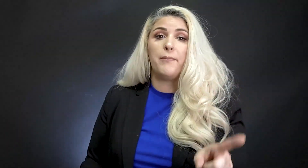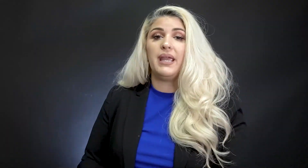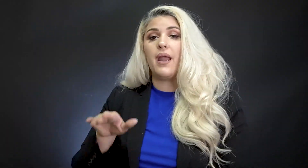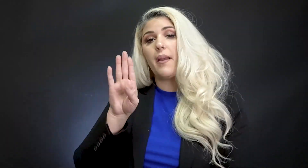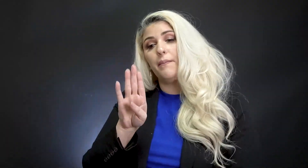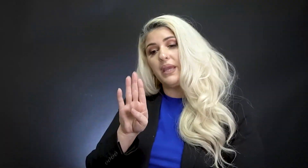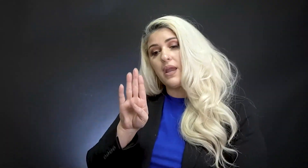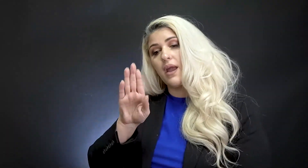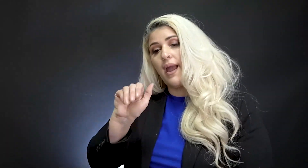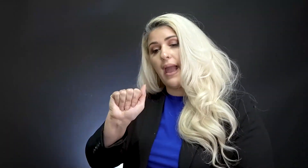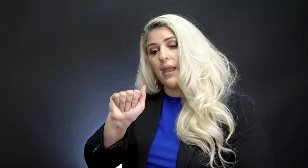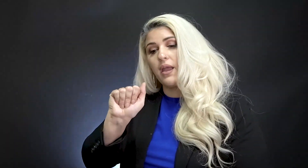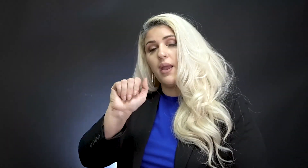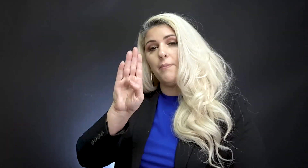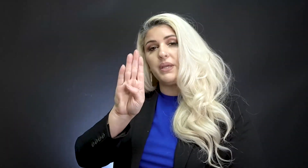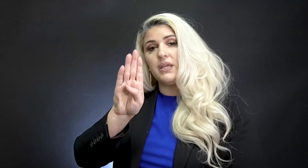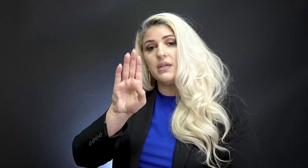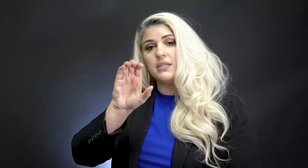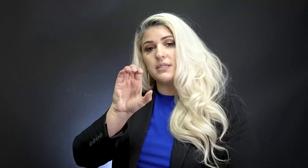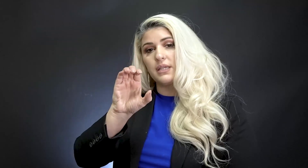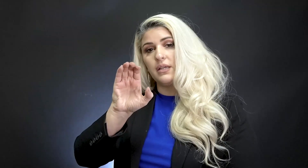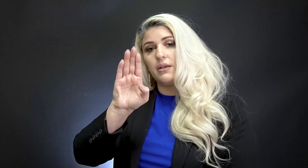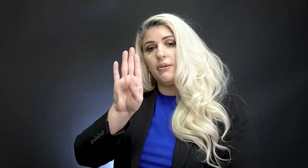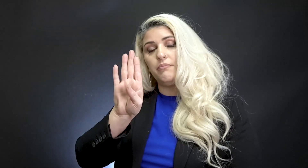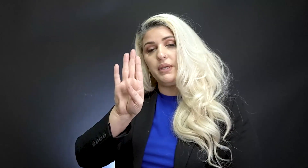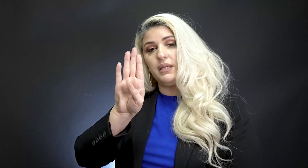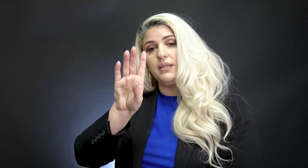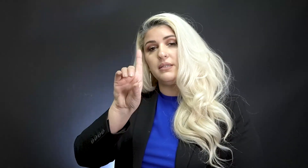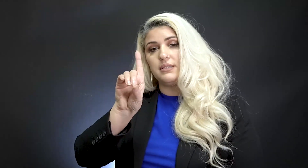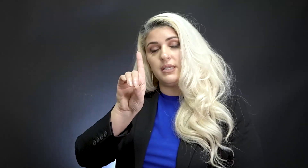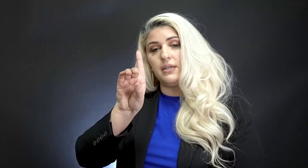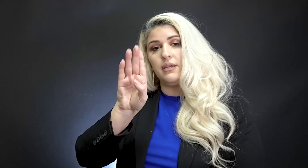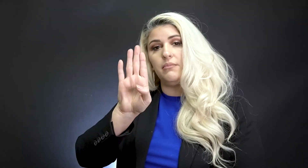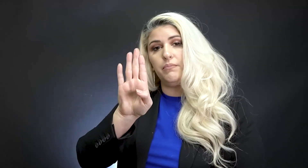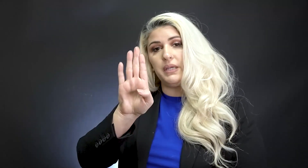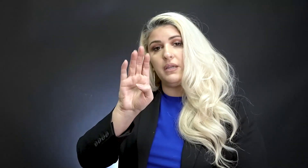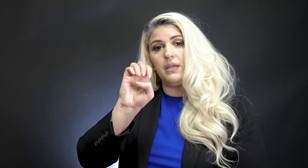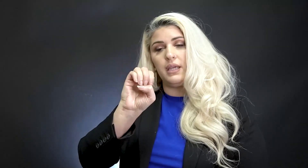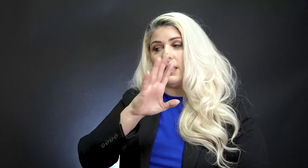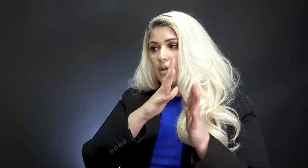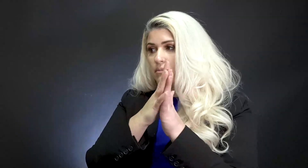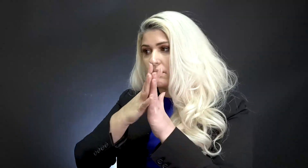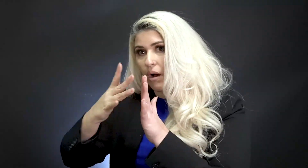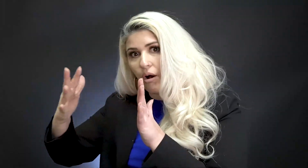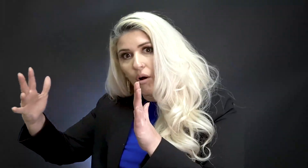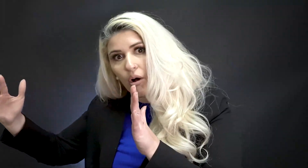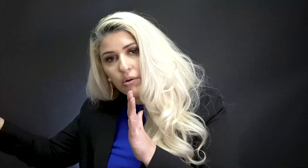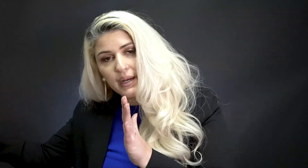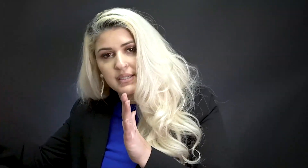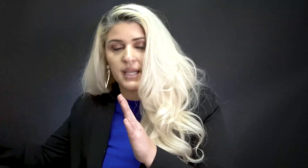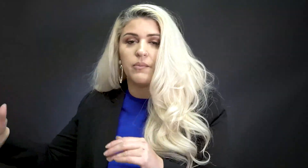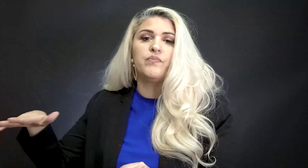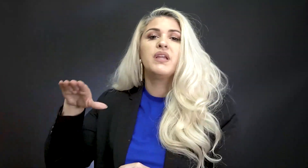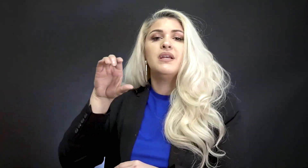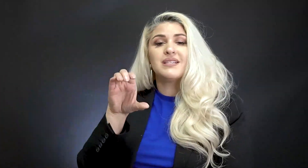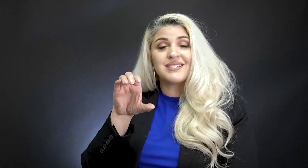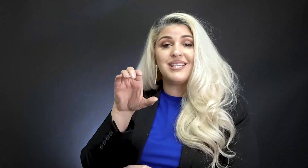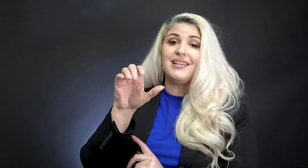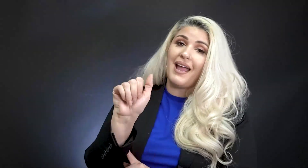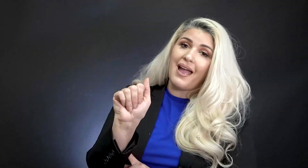B, B, A, B, C, B, D, B, E, all the way to Z. C,